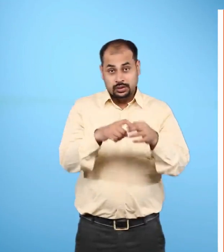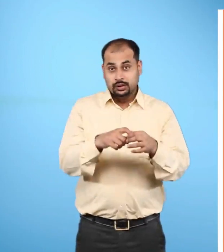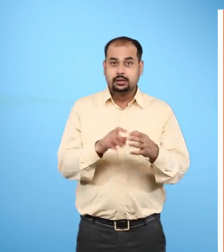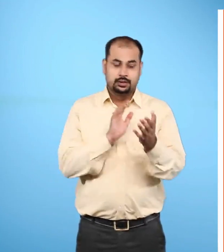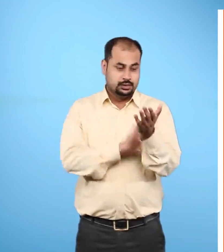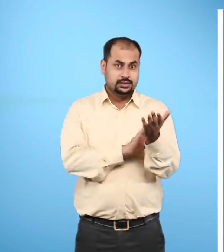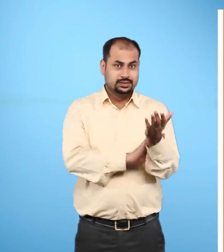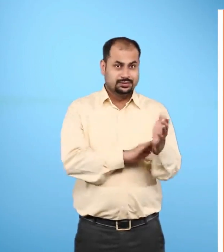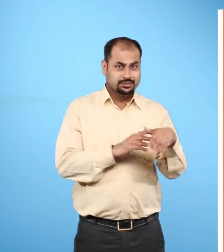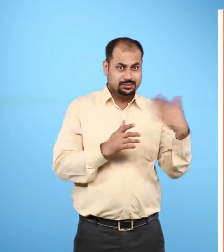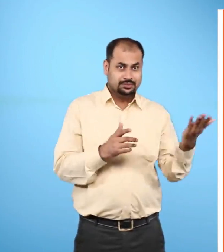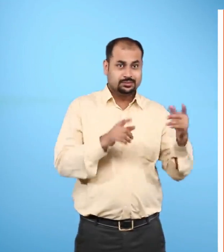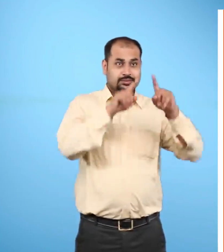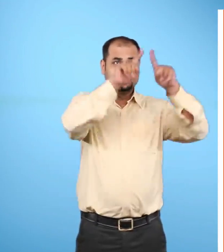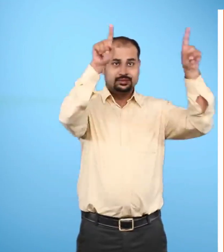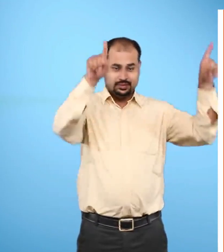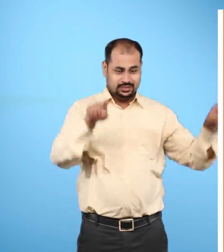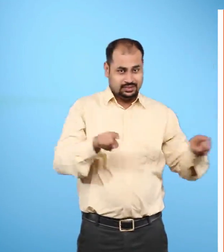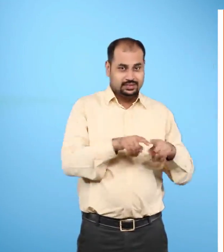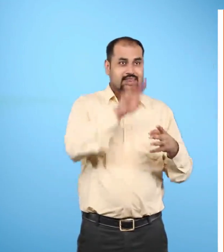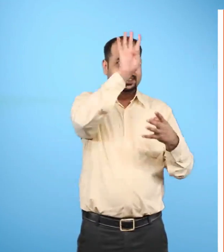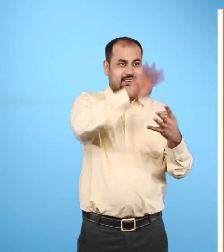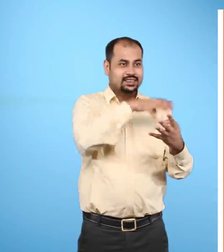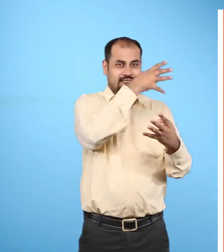On the left side of the question, we see again a square grid